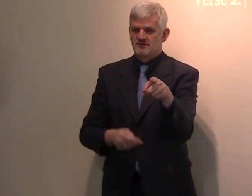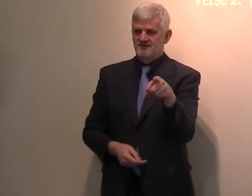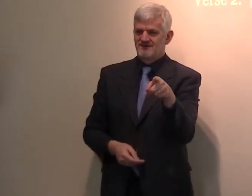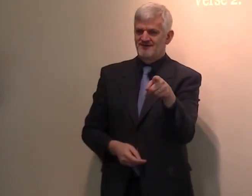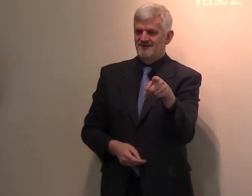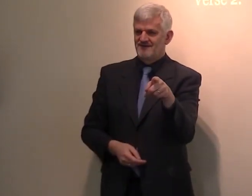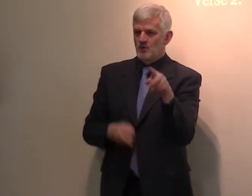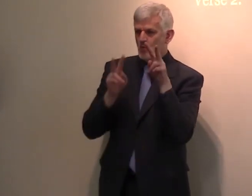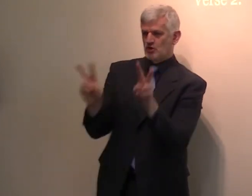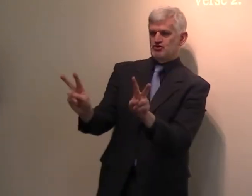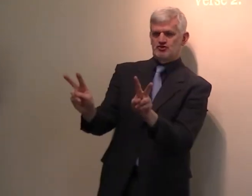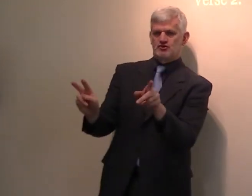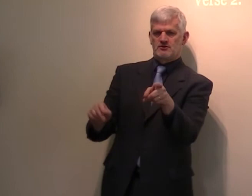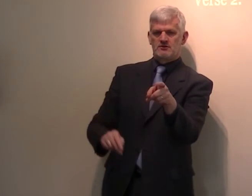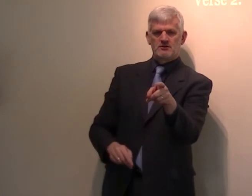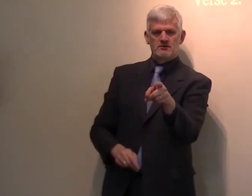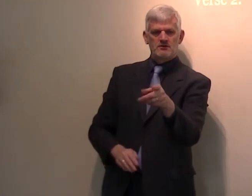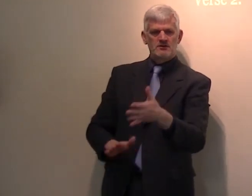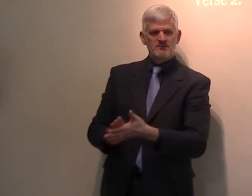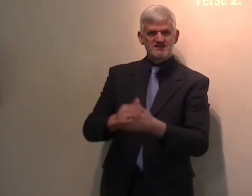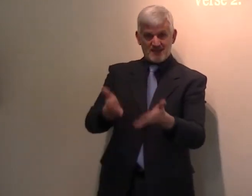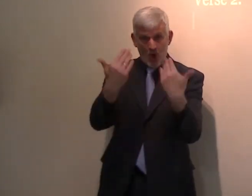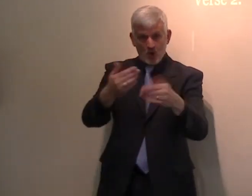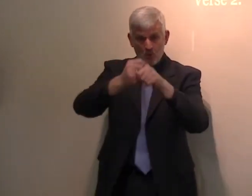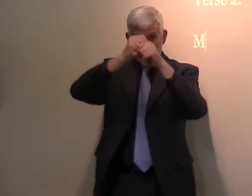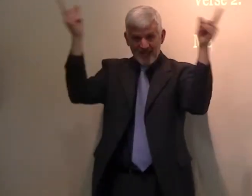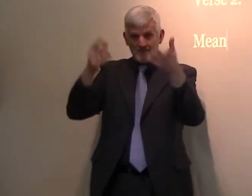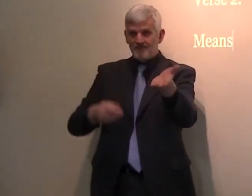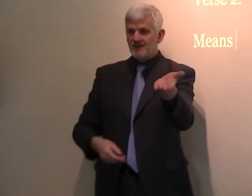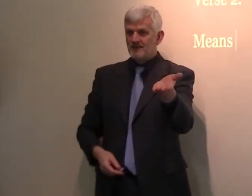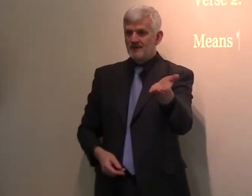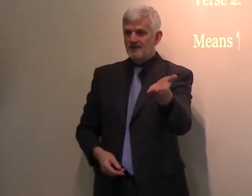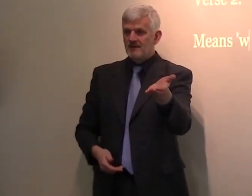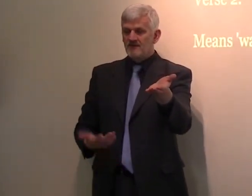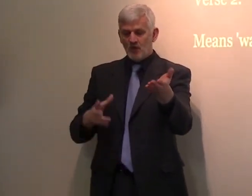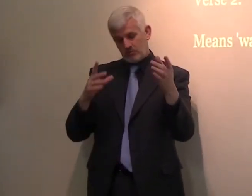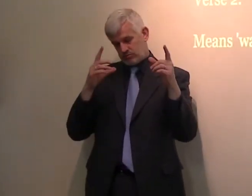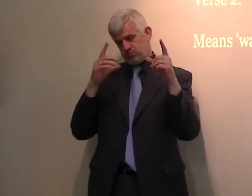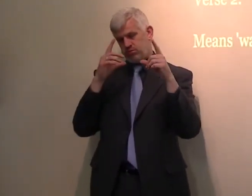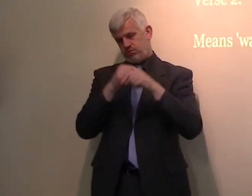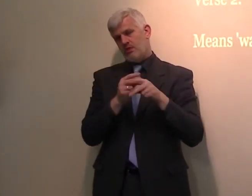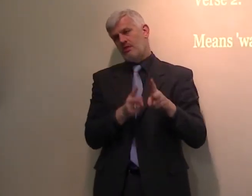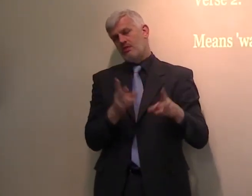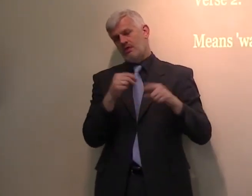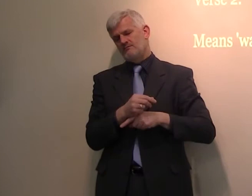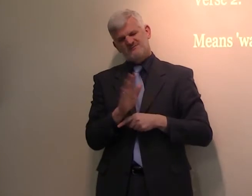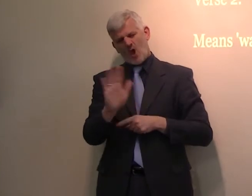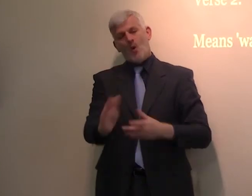Be watchful, which means wake up. Wake up from the dead sleep. In Ephesians